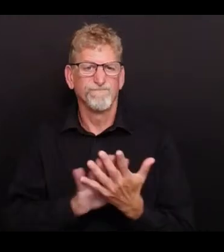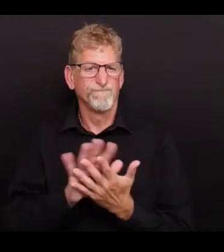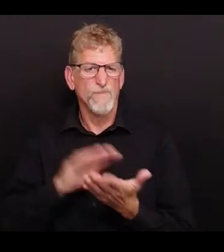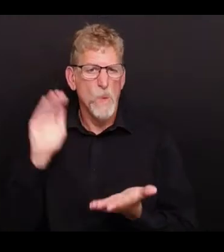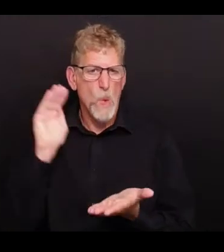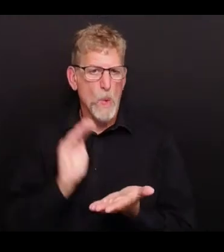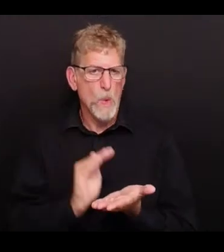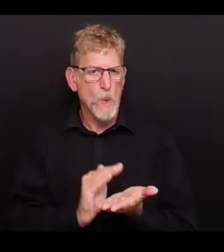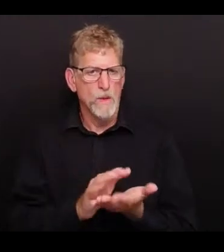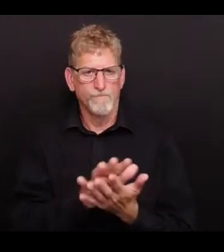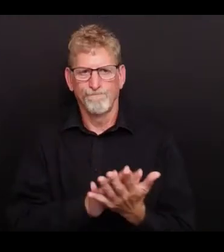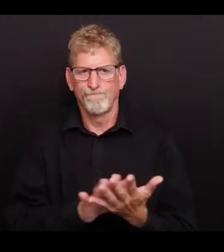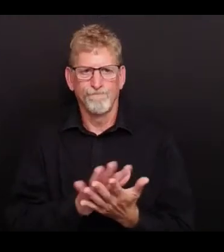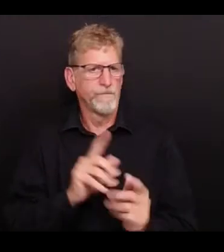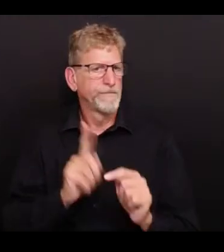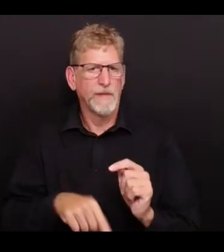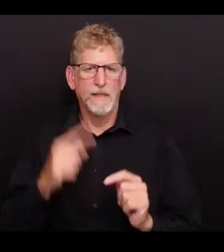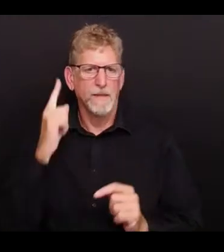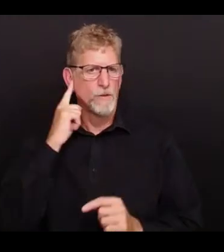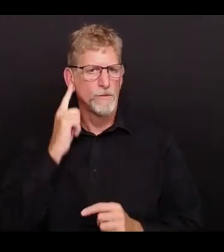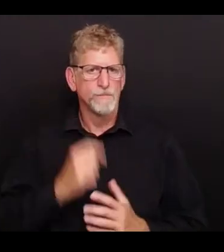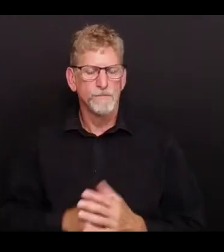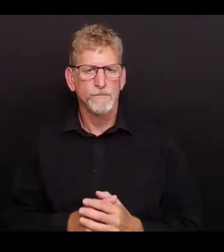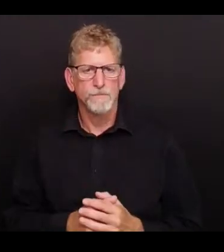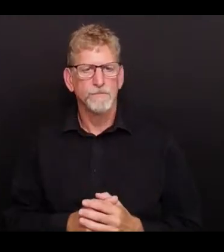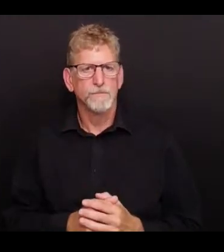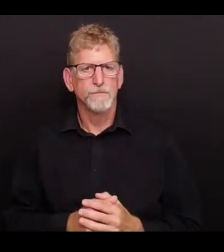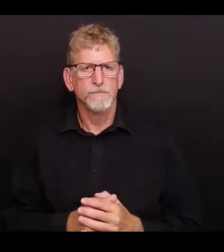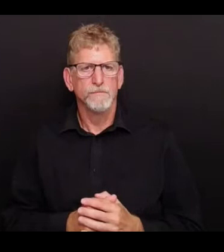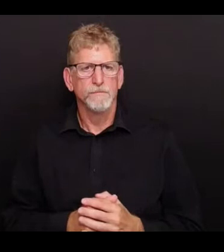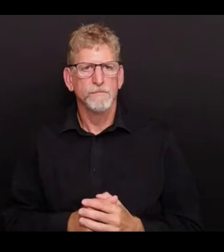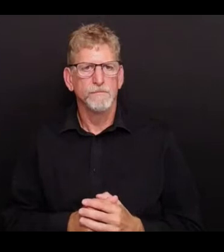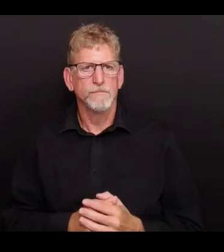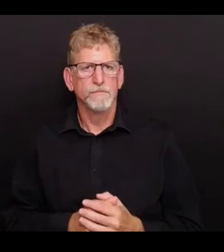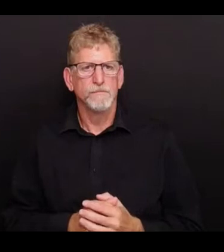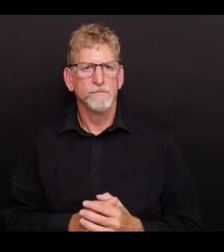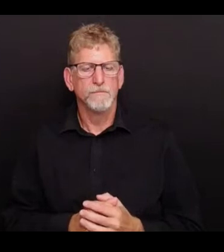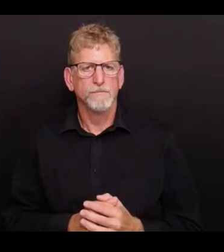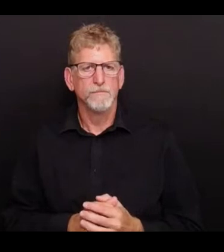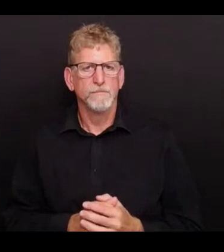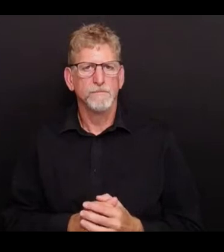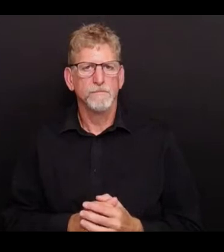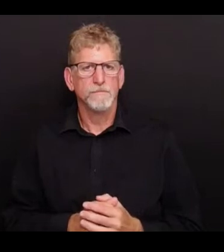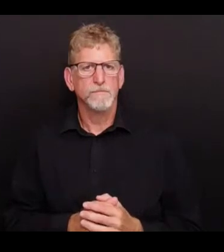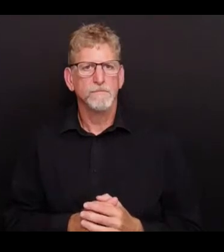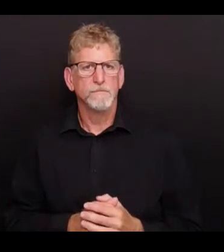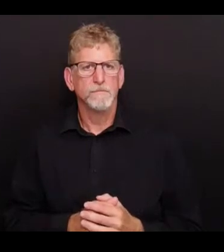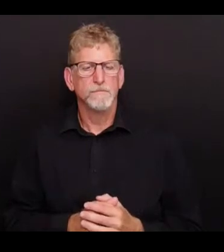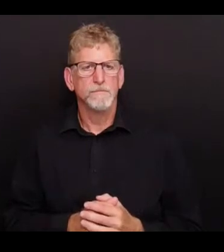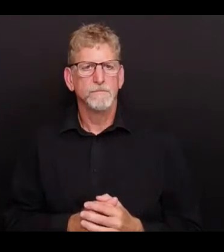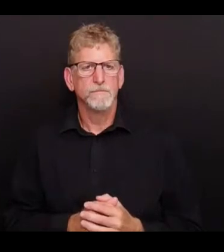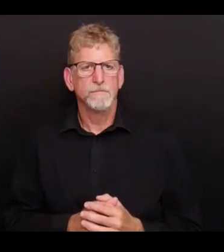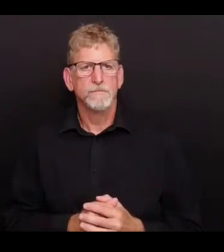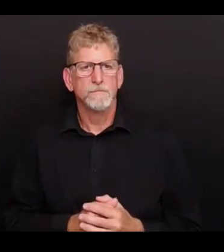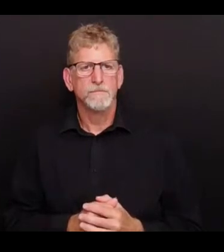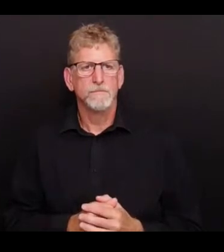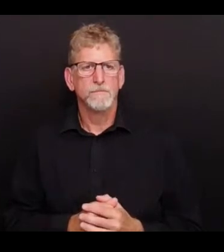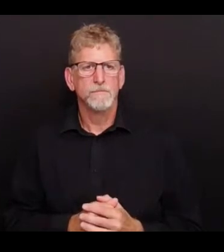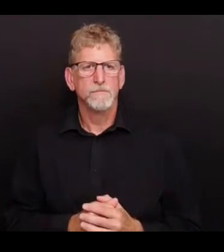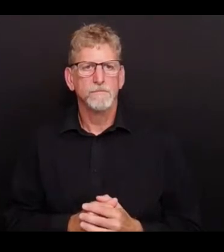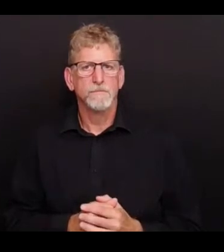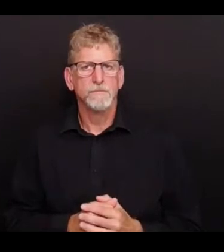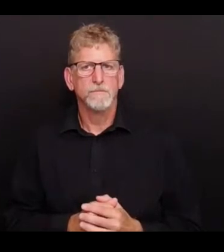options for people who don't have access to affordable employer-sponsored health insurance or have higher income levels than those eligible for